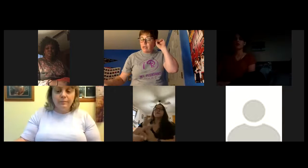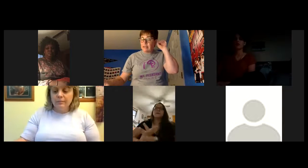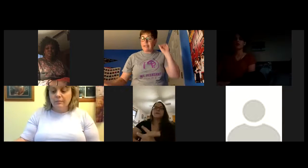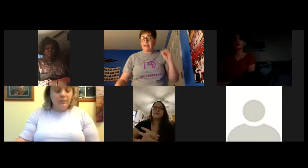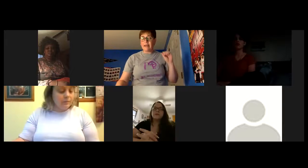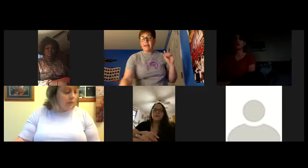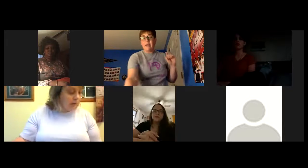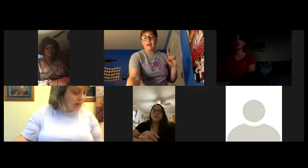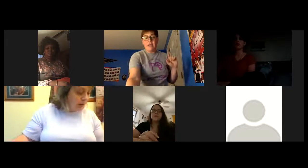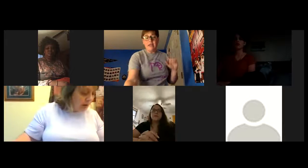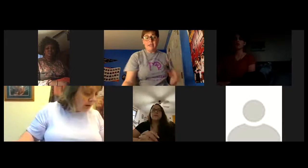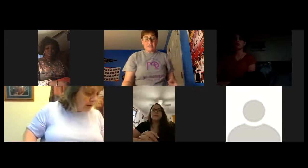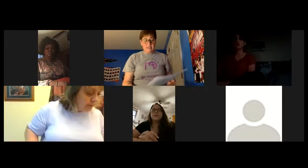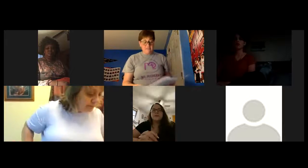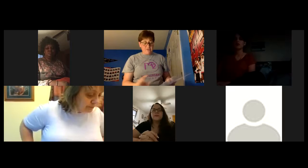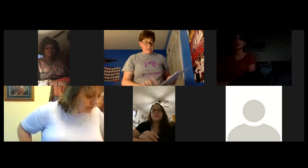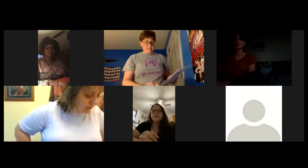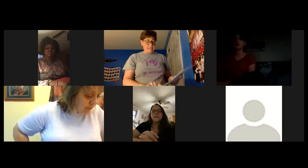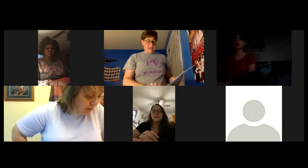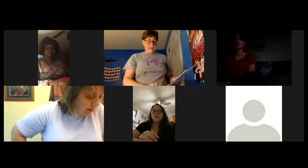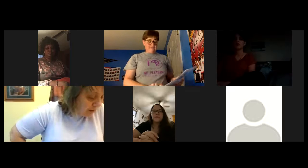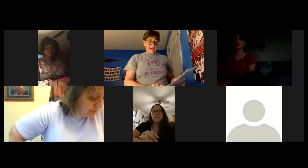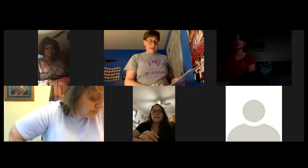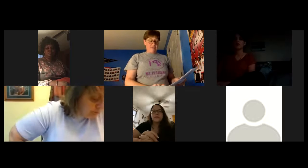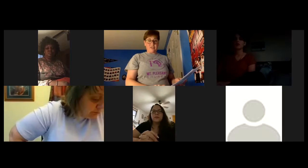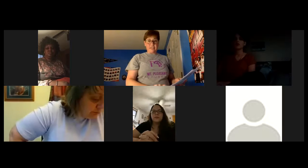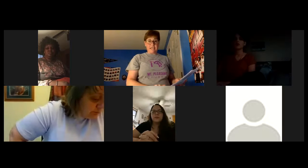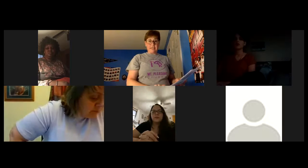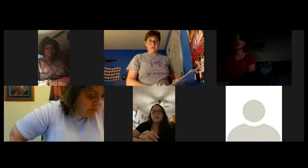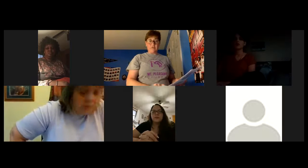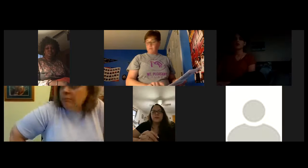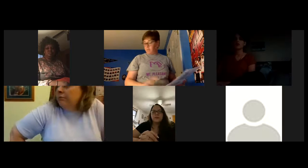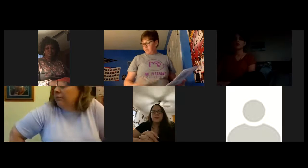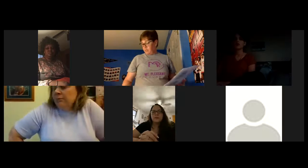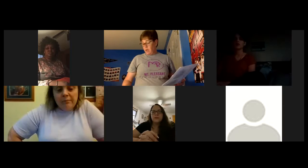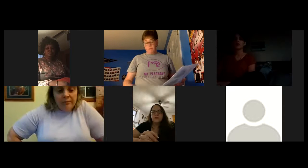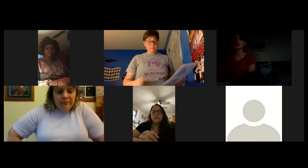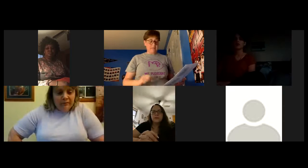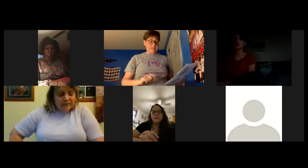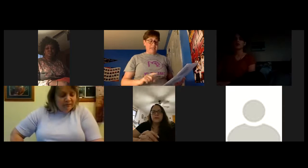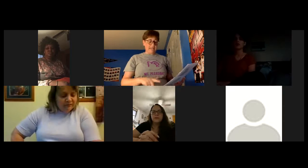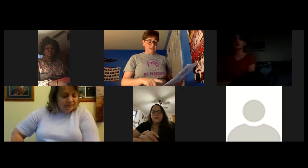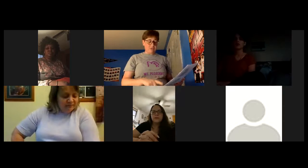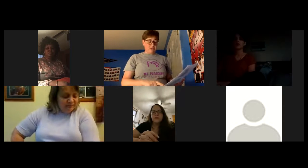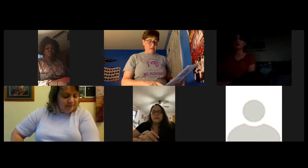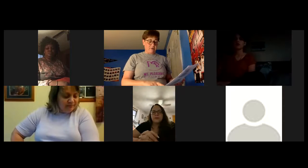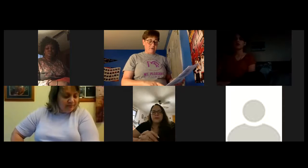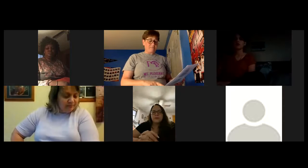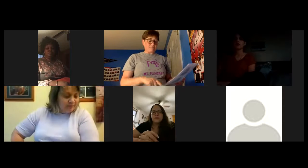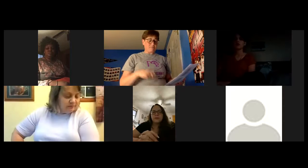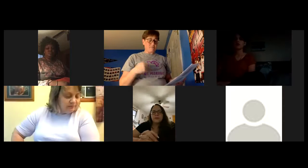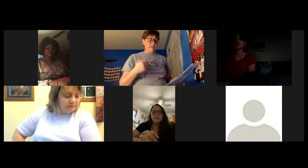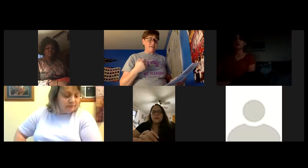reason why I did that. In this, the first sign that I've got here for say, that's from the Signing Illustrated